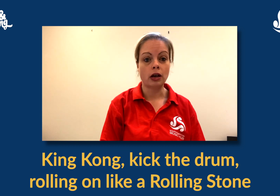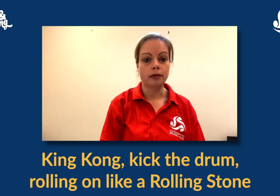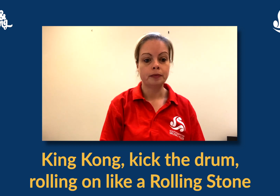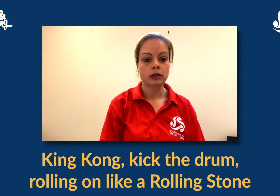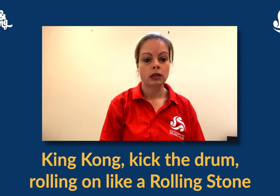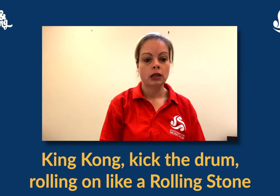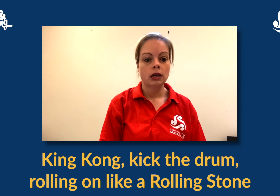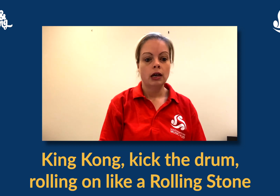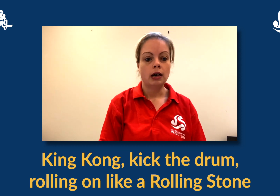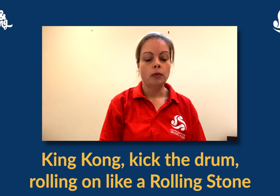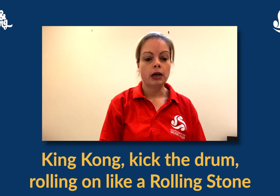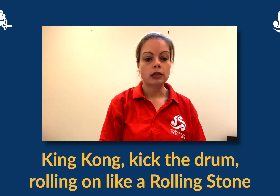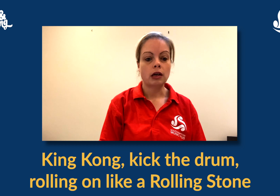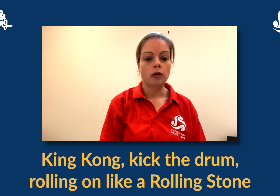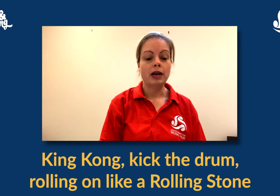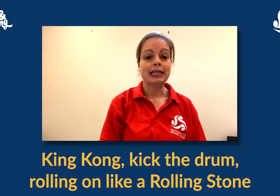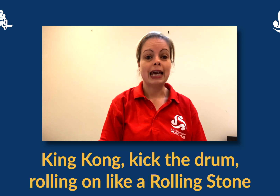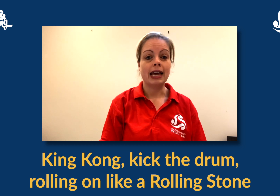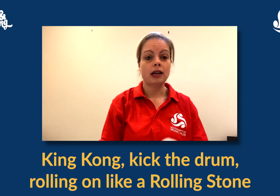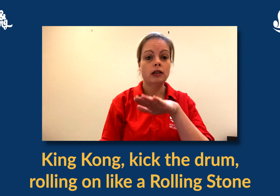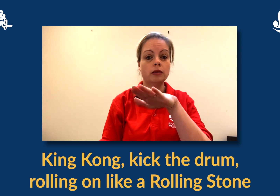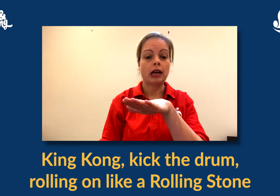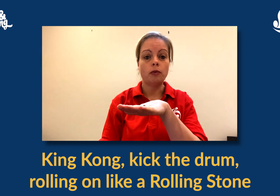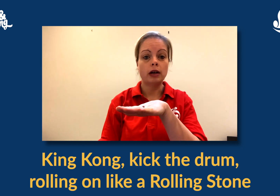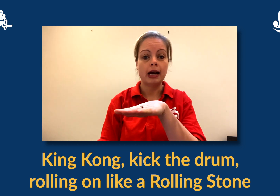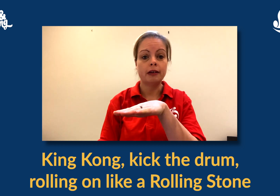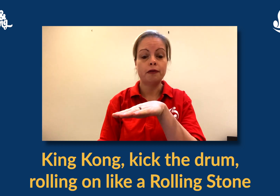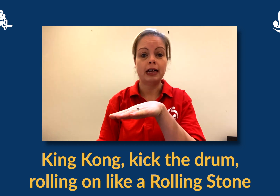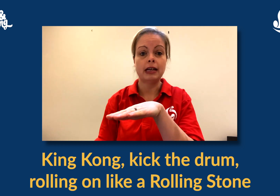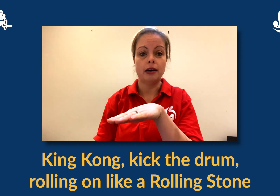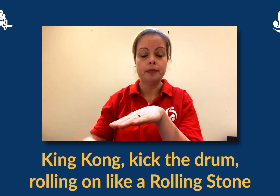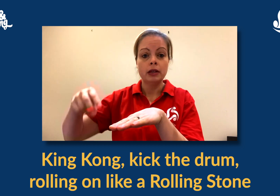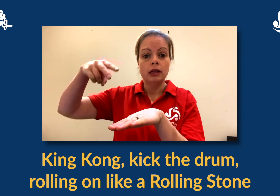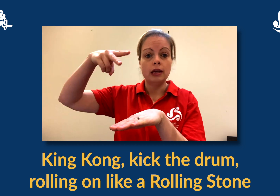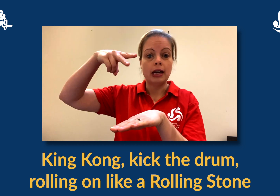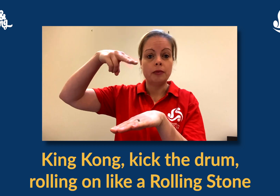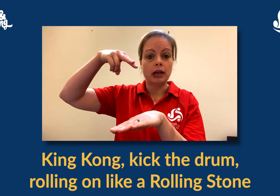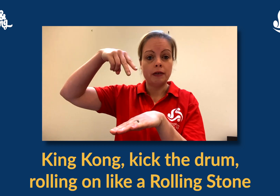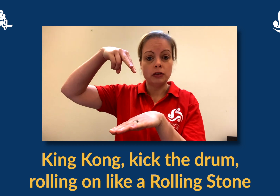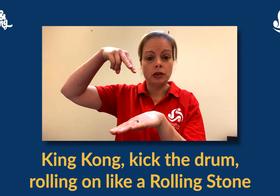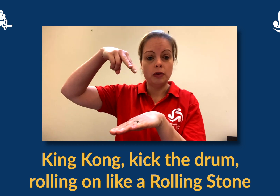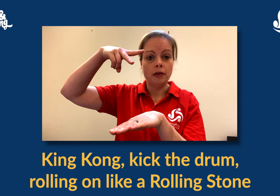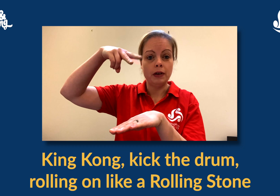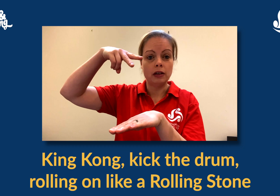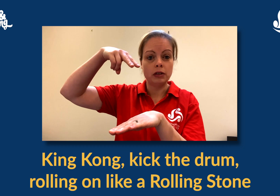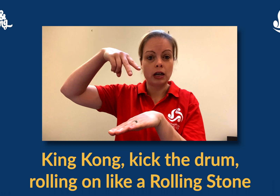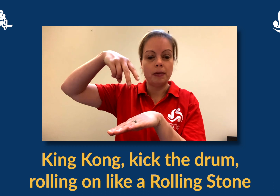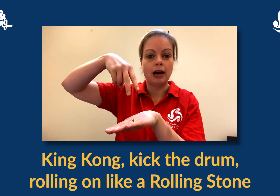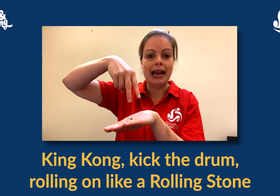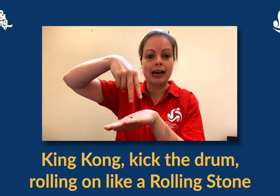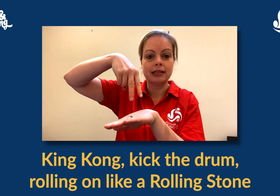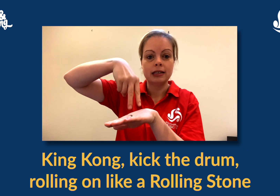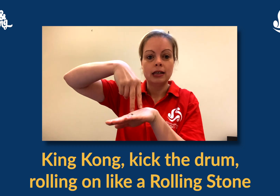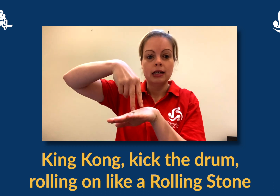rolling stone. We're going to start with the word kick. So we're going to have one hand flat out. The other hand, we're going to have our 2 fingers, which are going to be